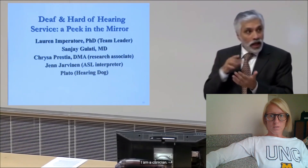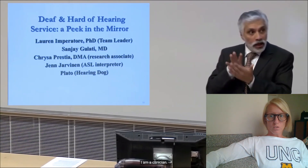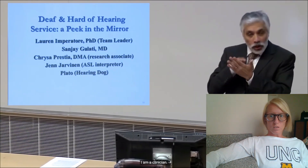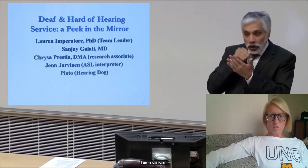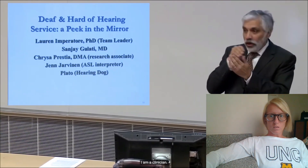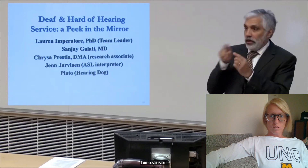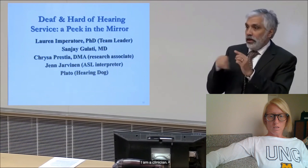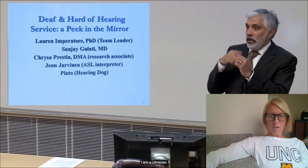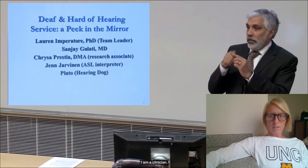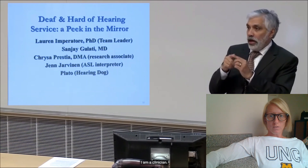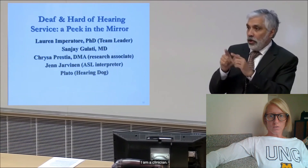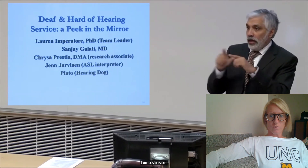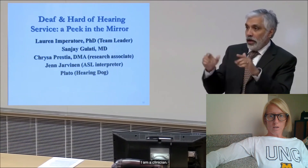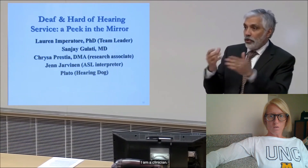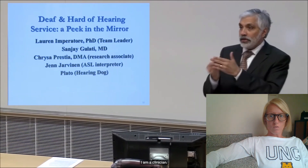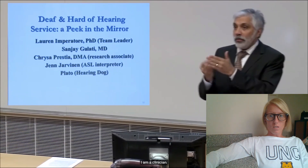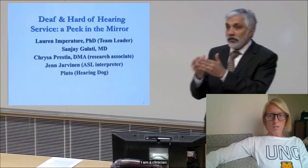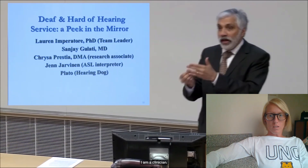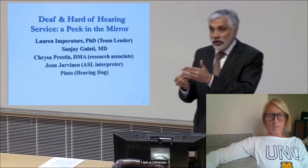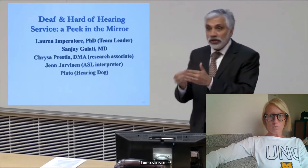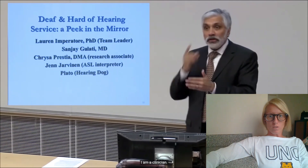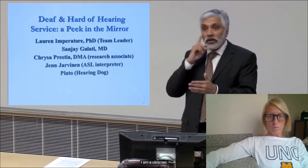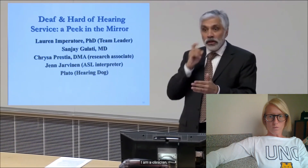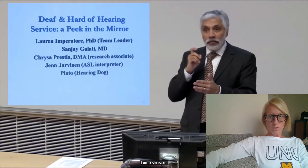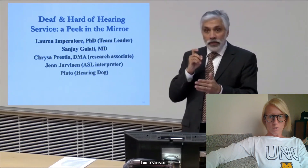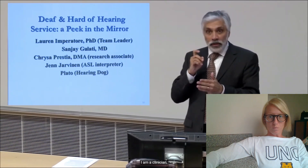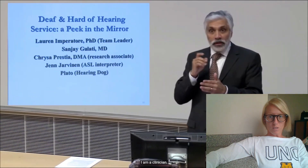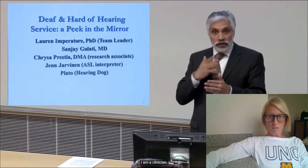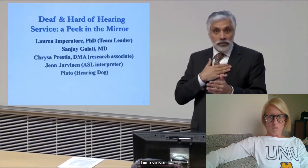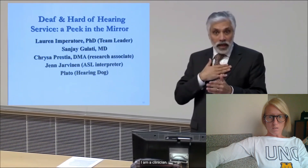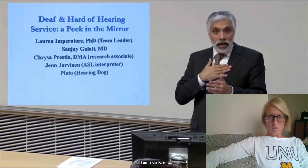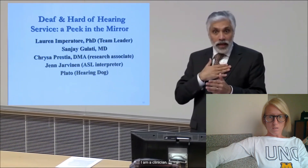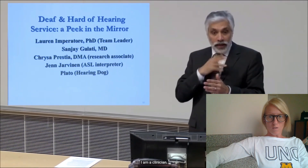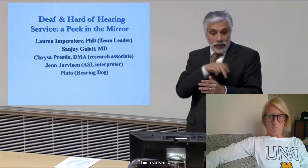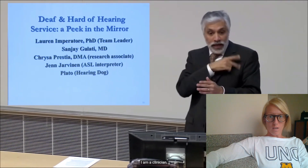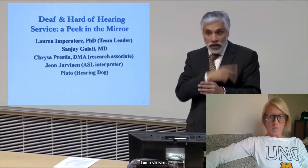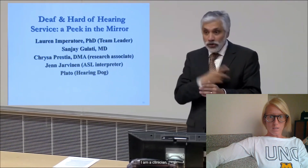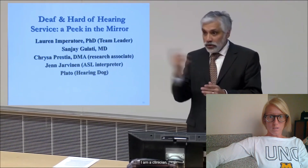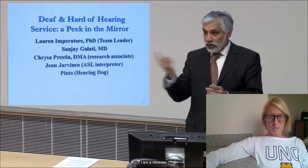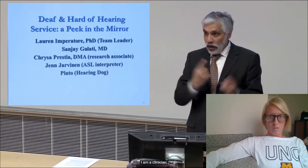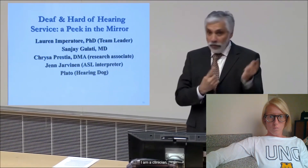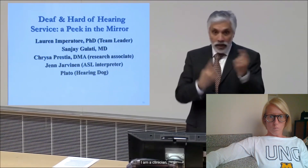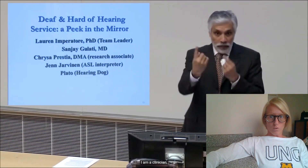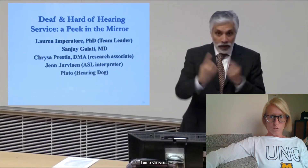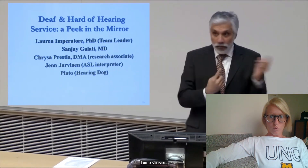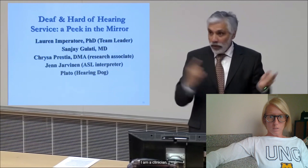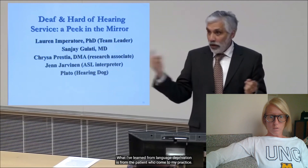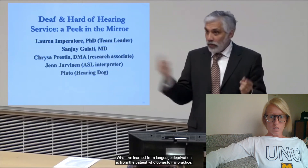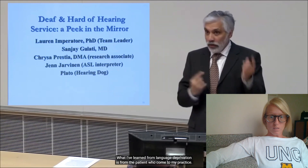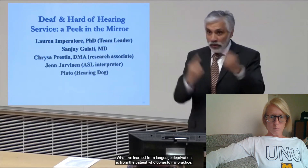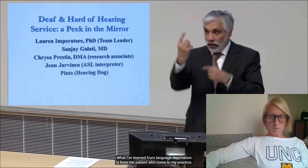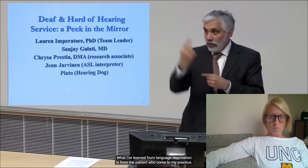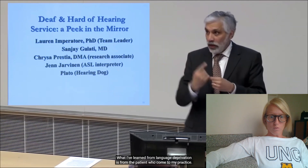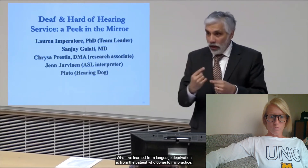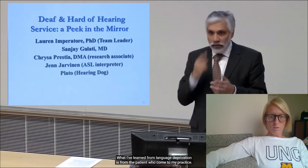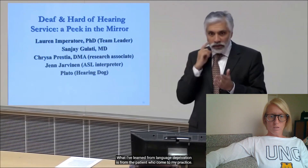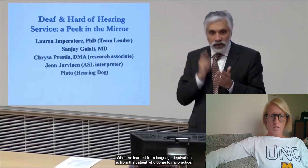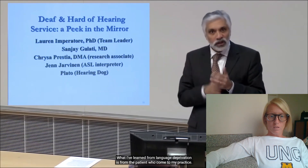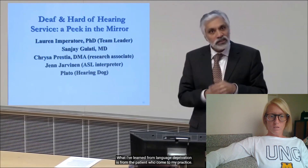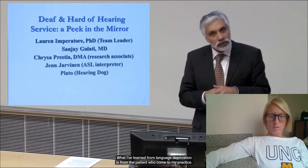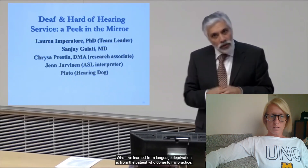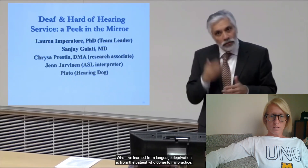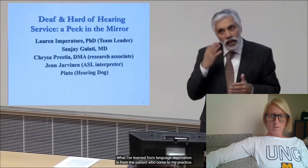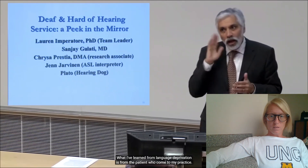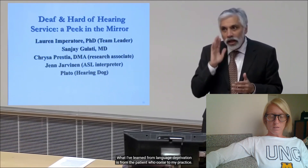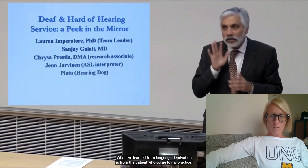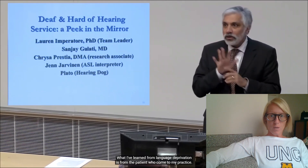Or a politician. I learn about language deprivation because of my personal What I've experience learned and from people- language